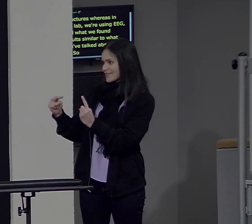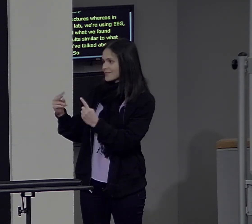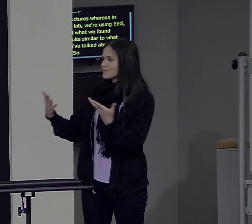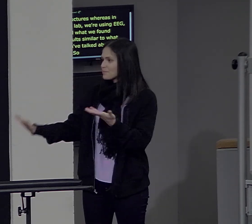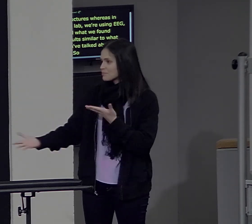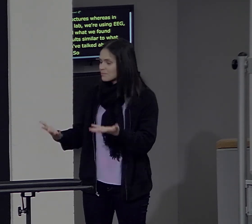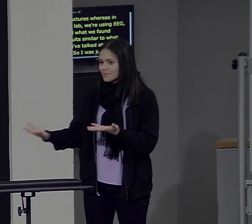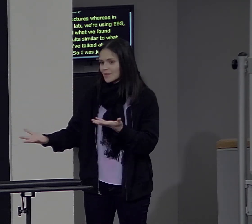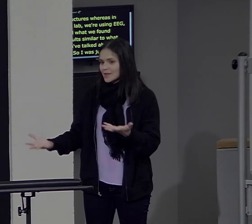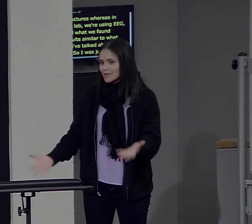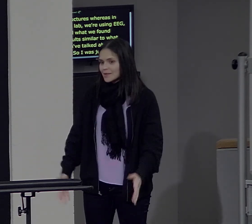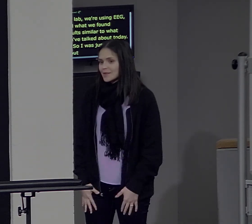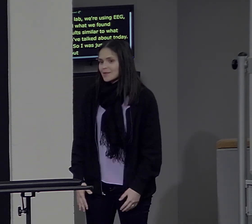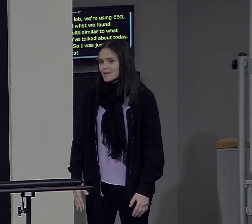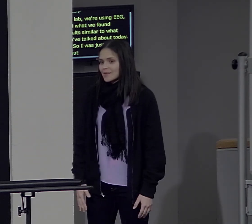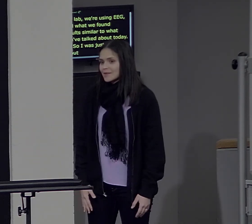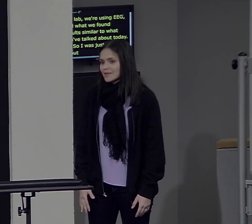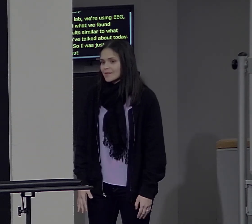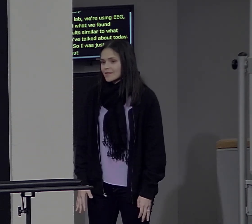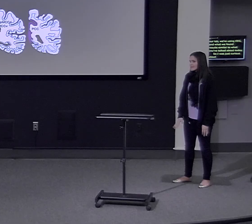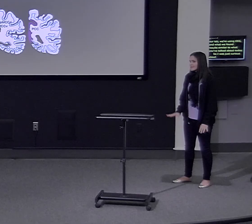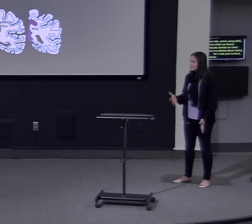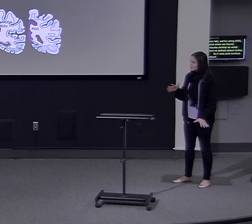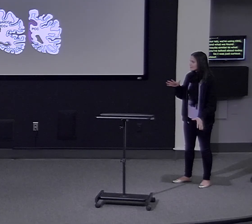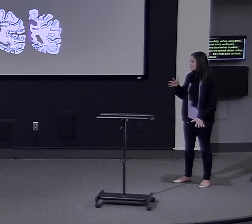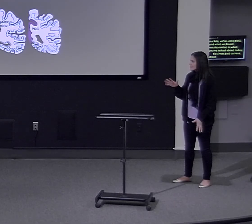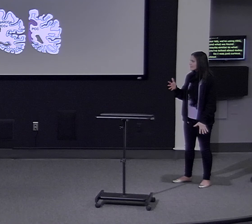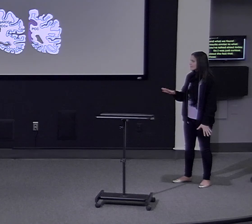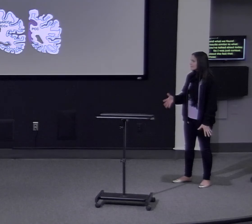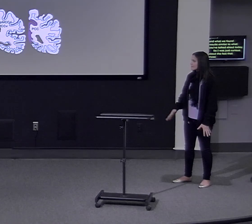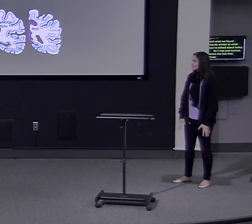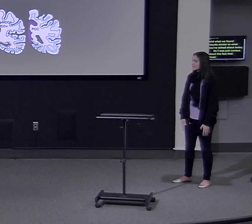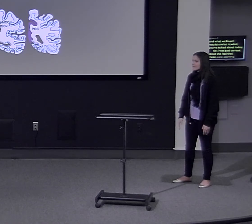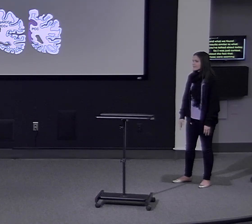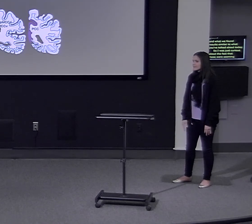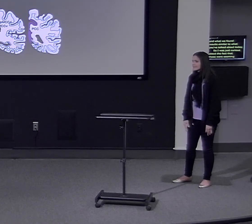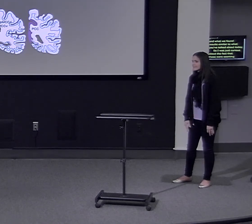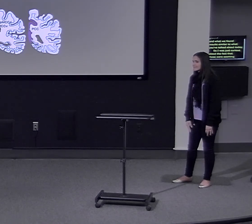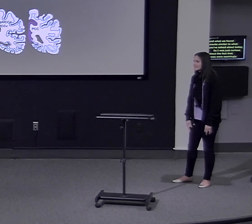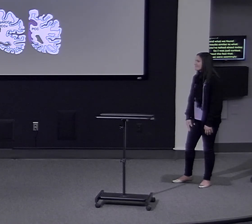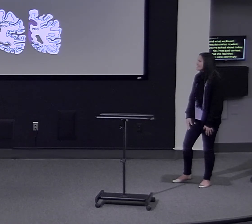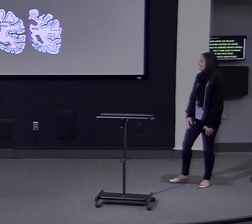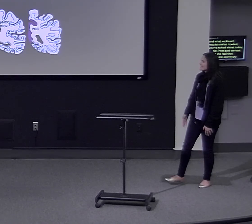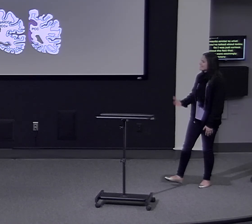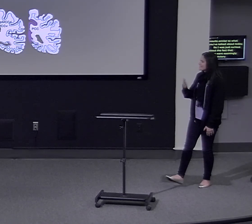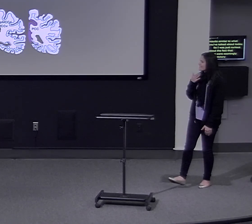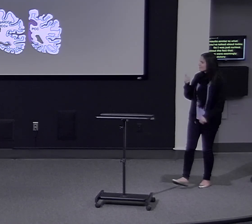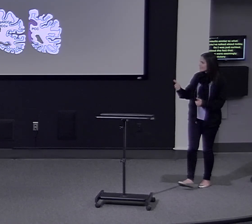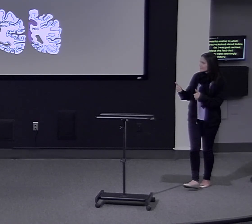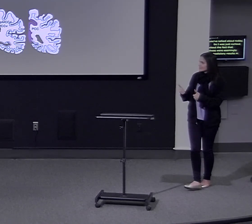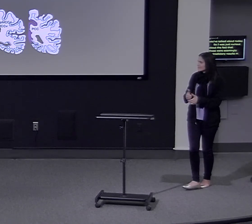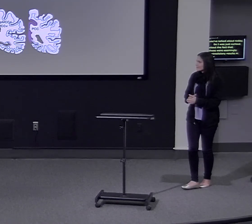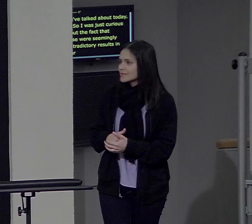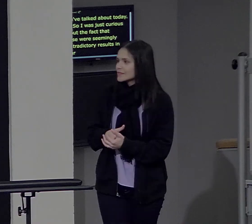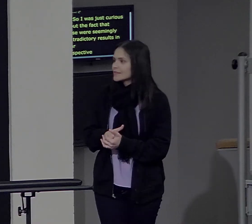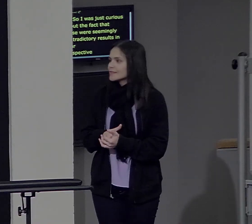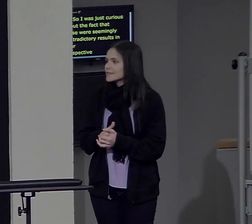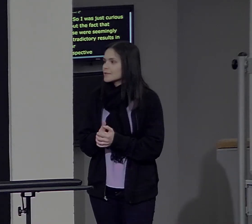fact that those were seemingly contradictory results and your perspective on that. What to say?